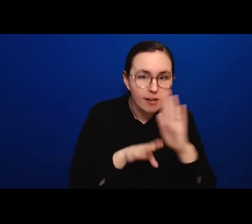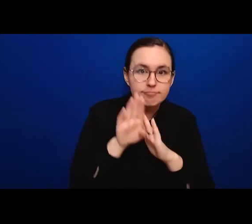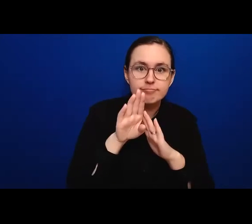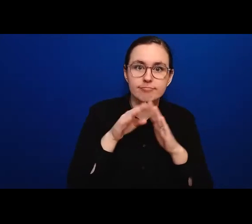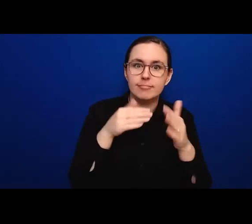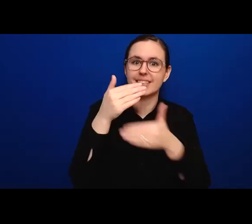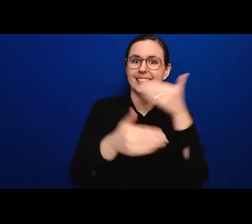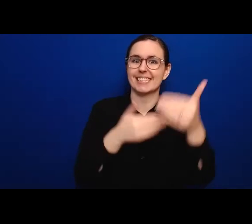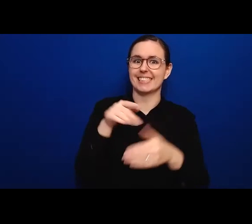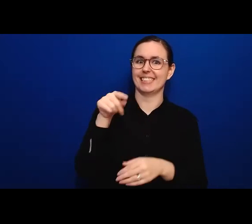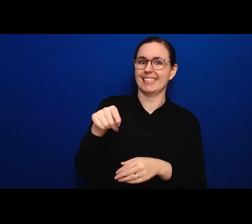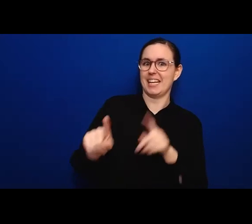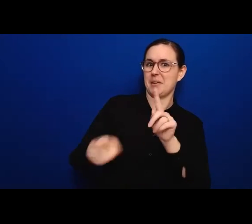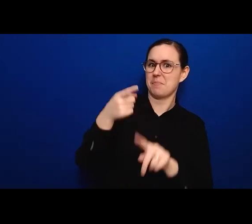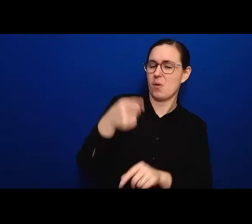in other spaces,